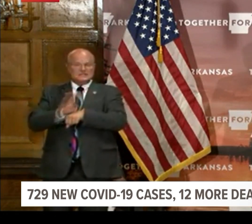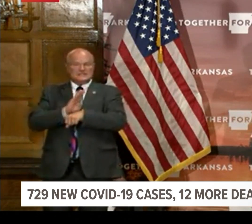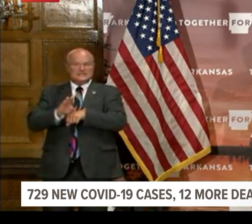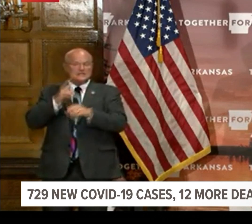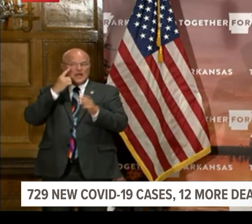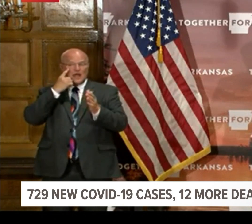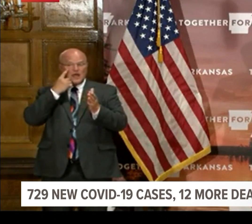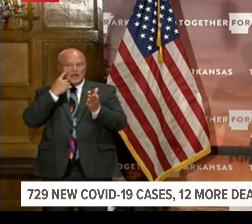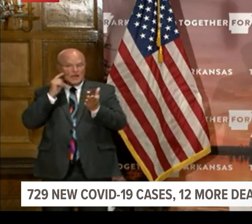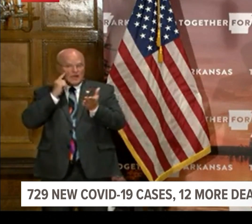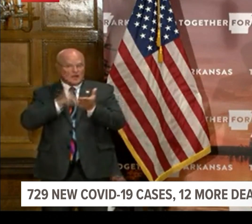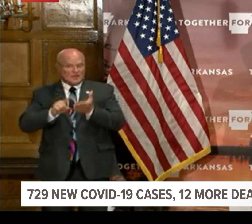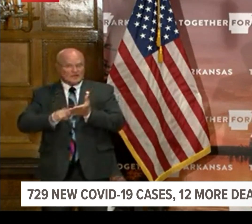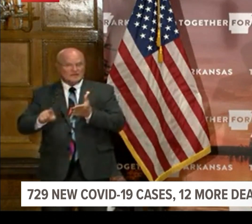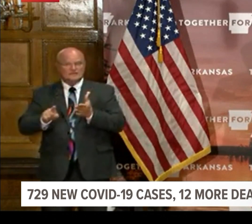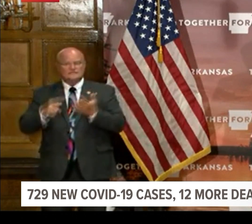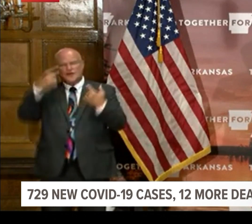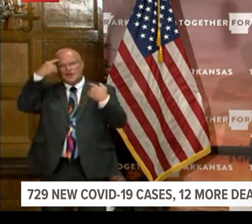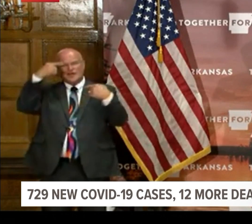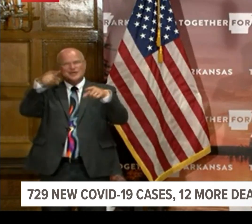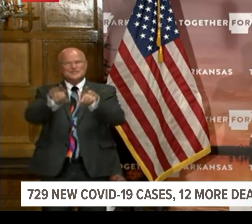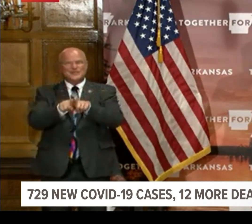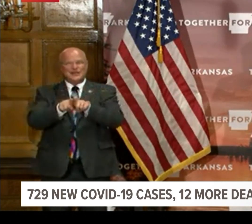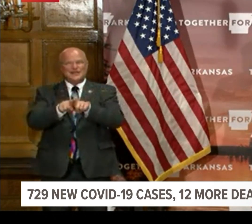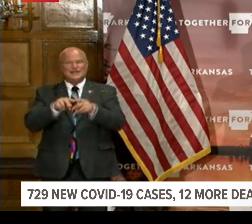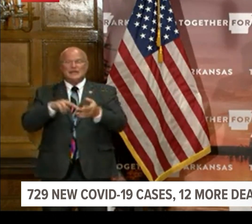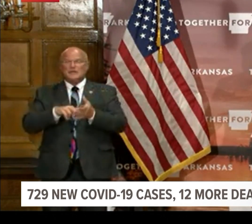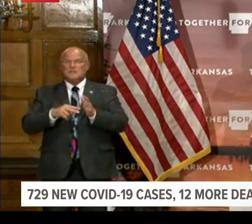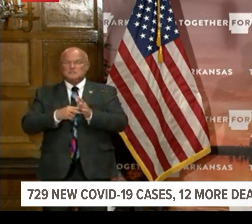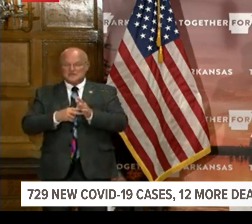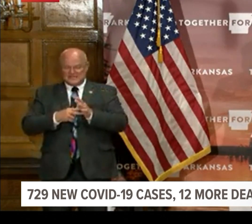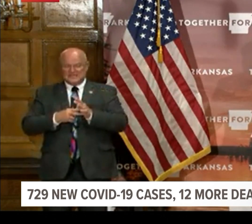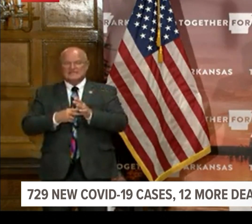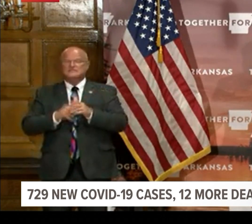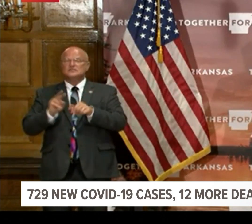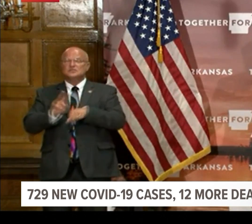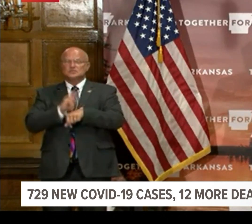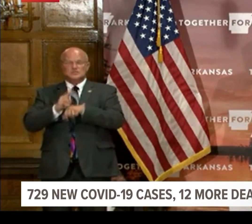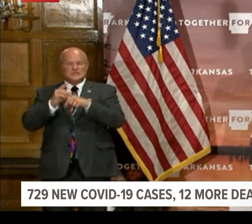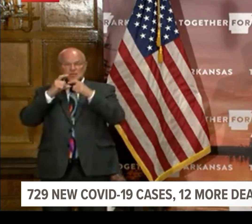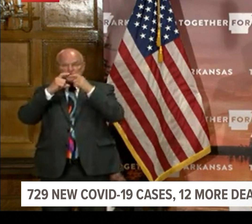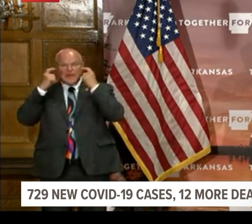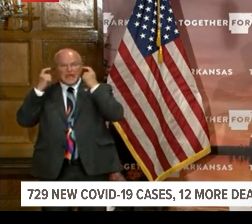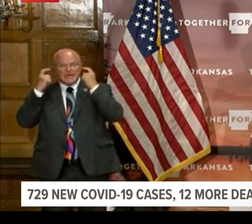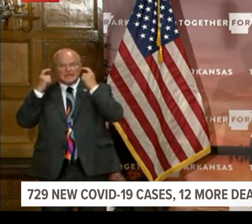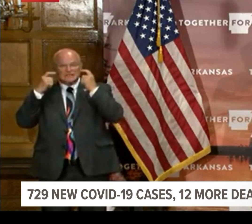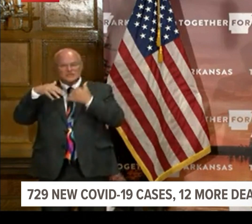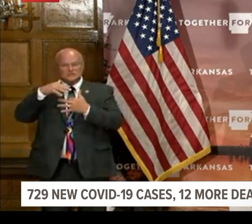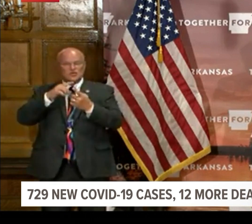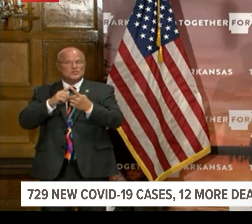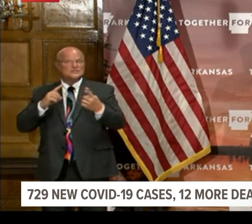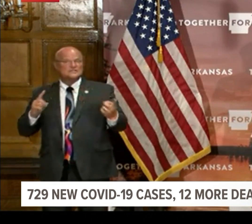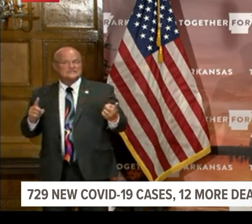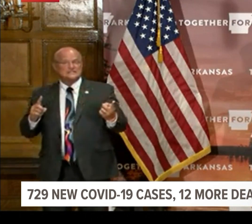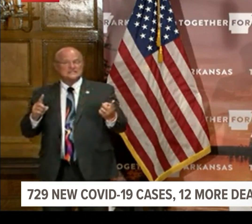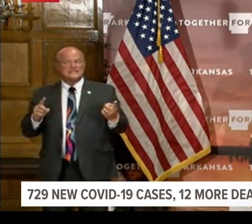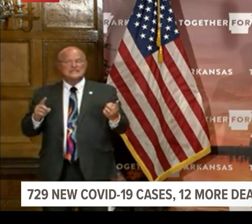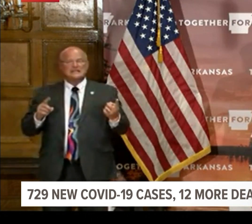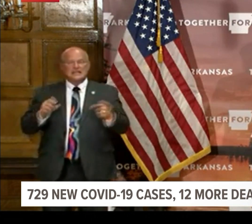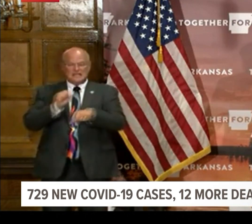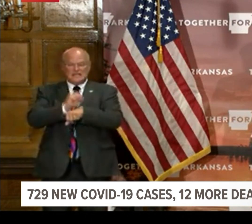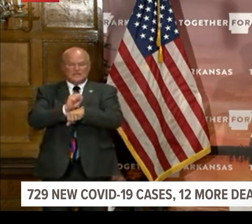they've inspected are compliant, and that means increased utilization of masks, social distancing in